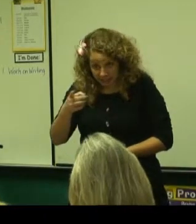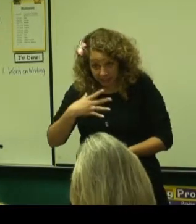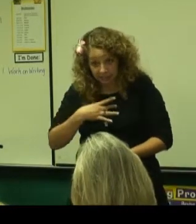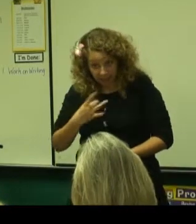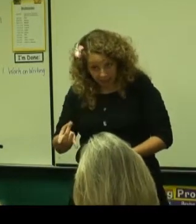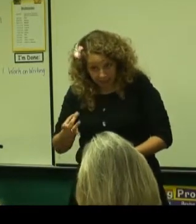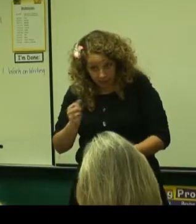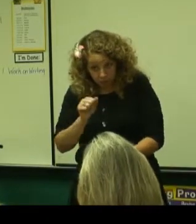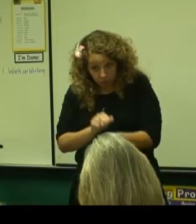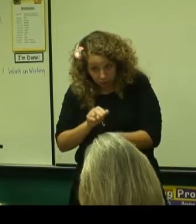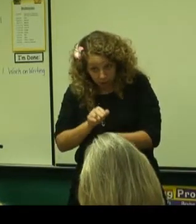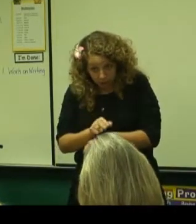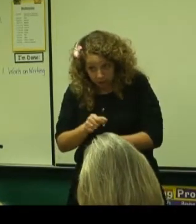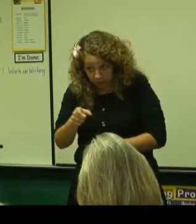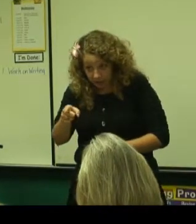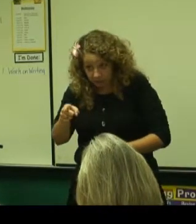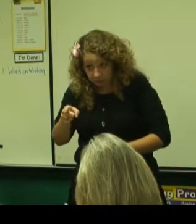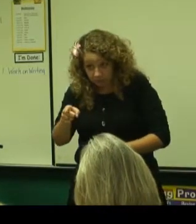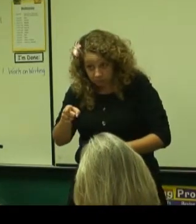He like work, he.